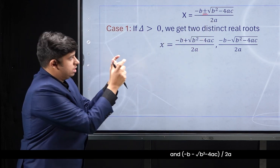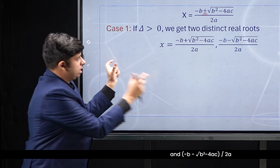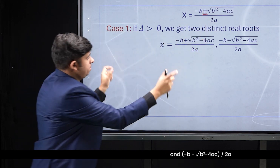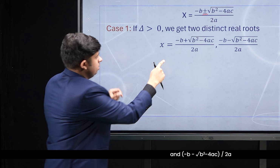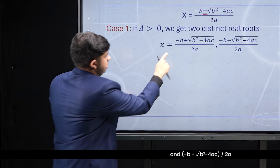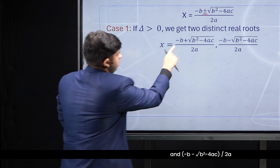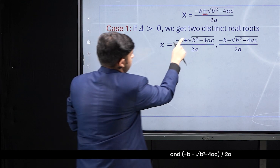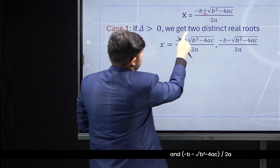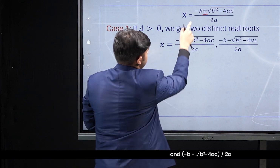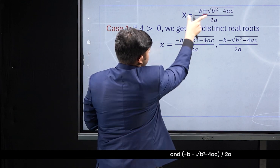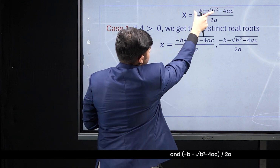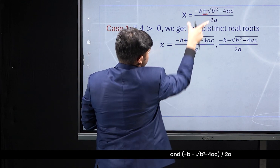minus 4ac by 2a.